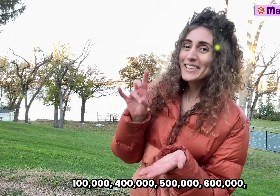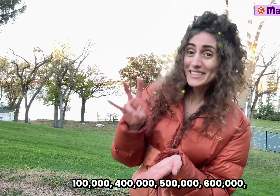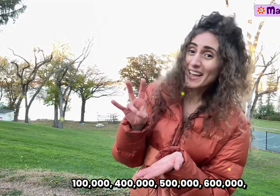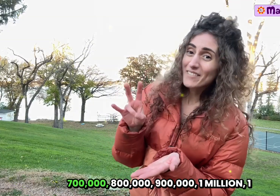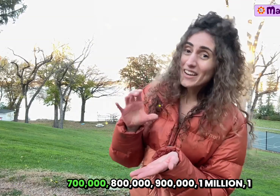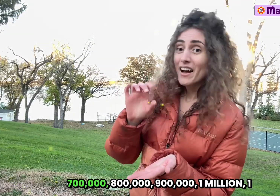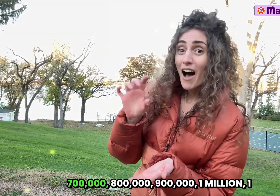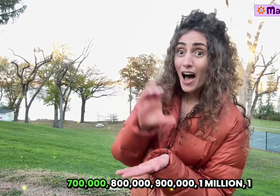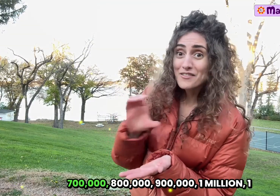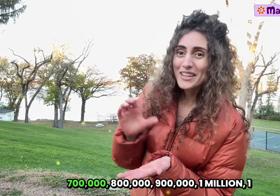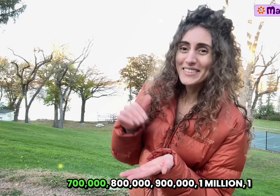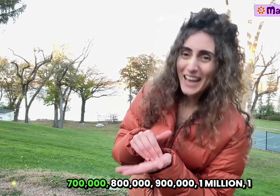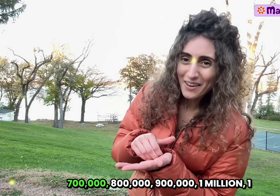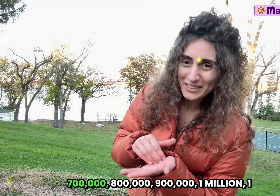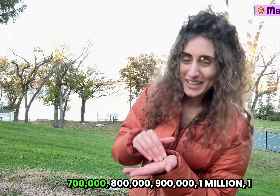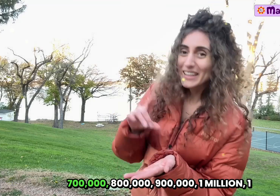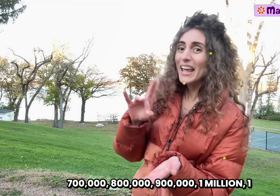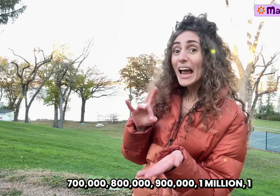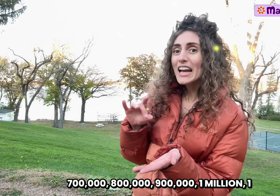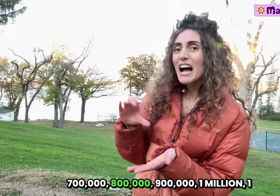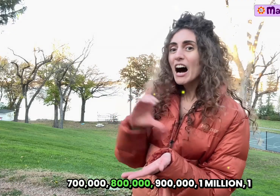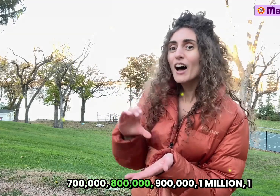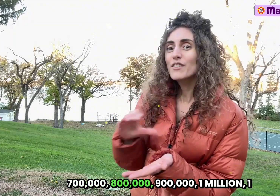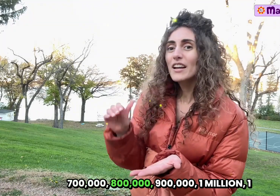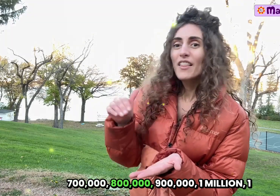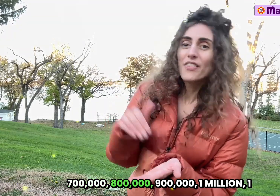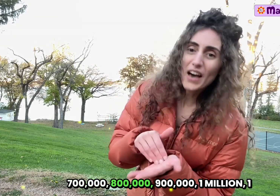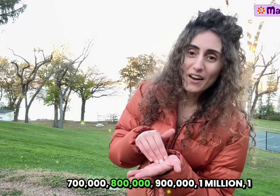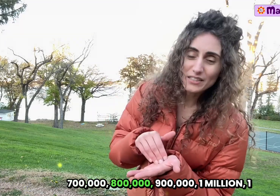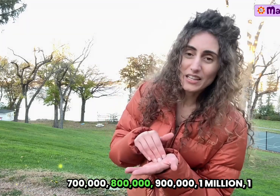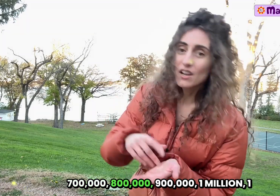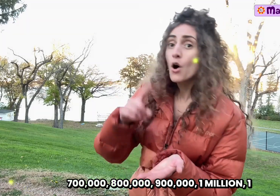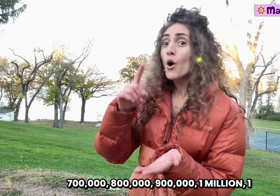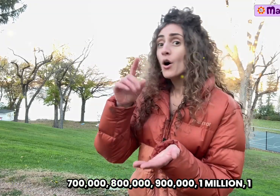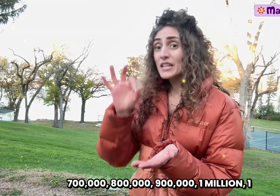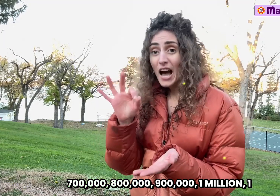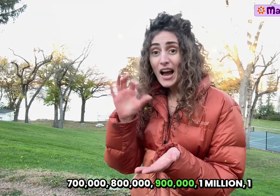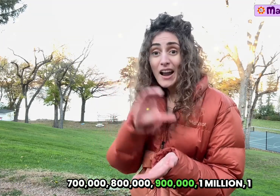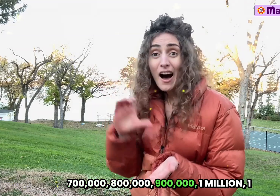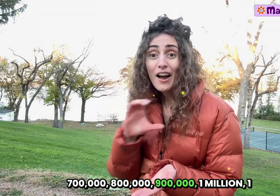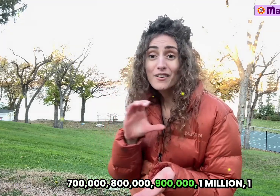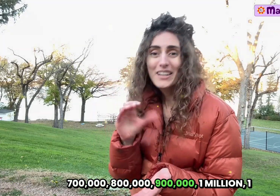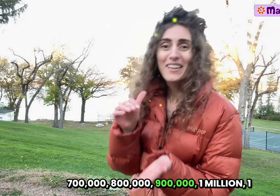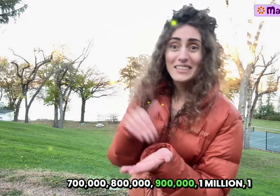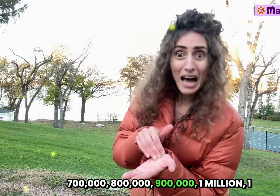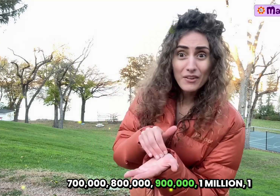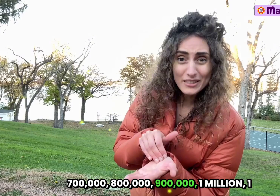700,000, 800,000, 900,000,